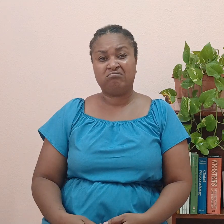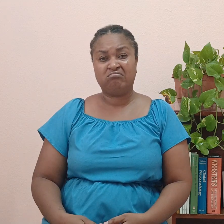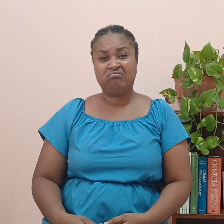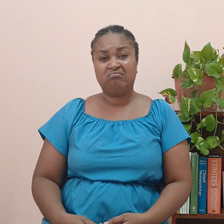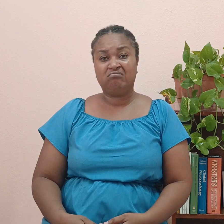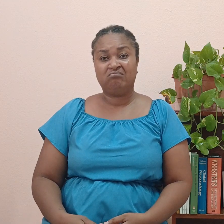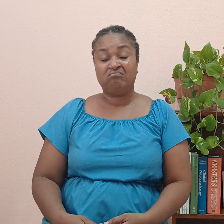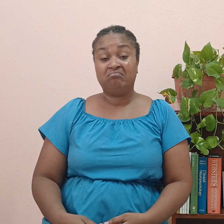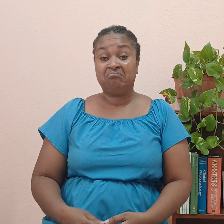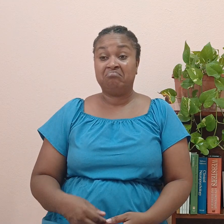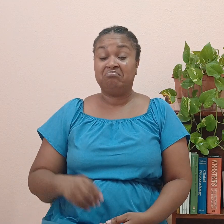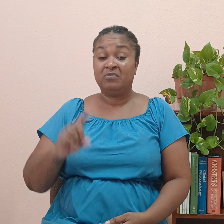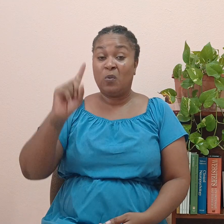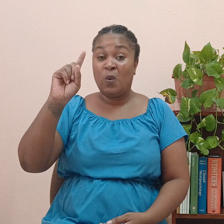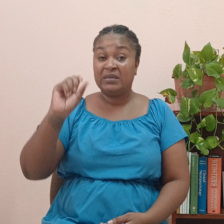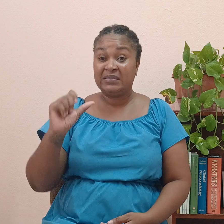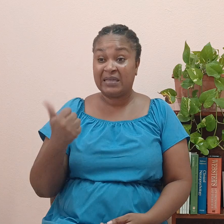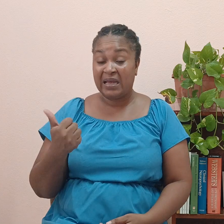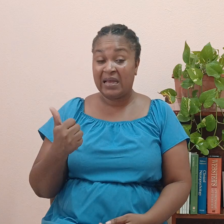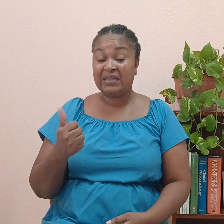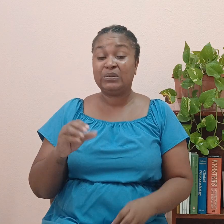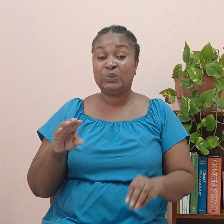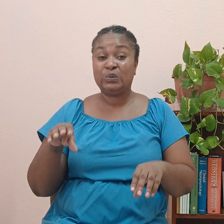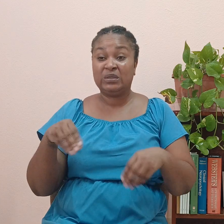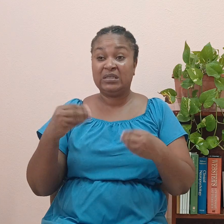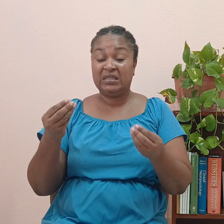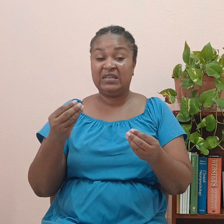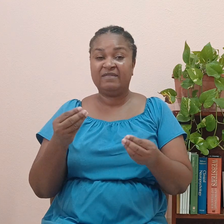Tithe on the gross amount of money you earn.